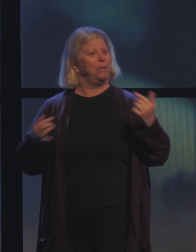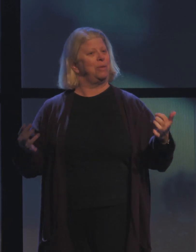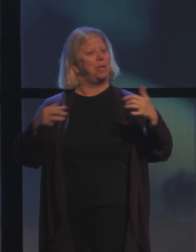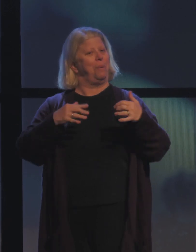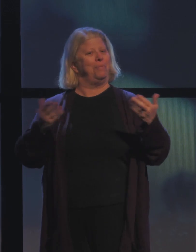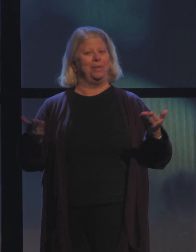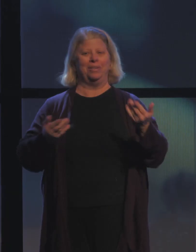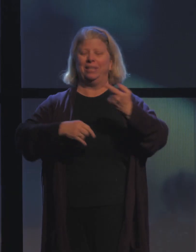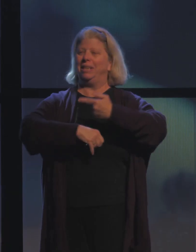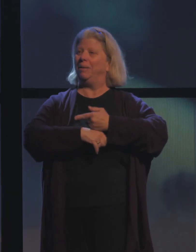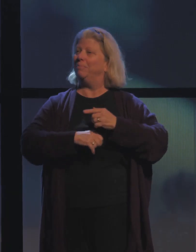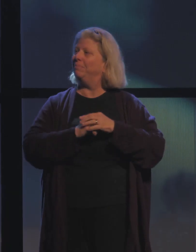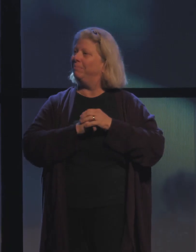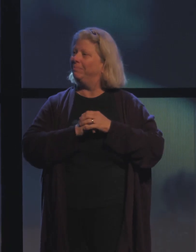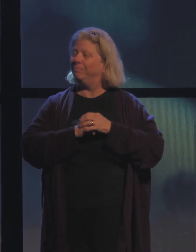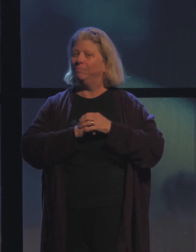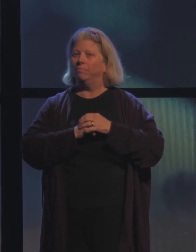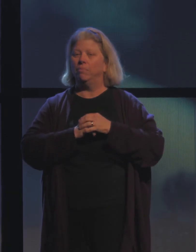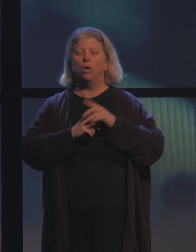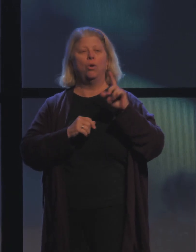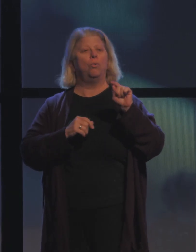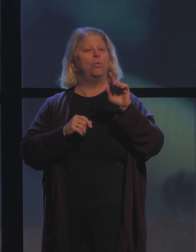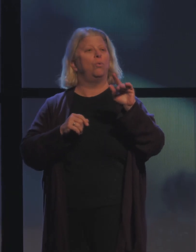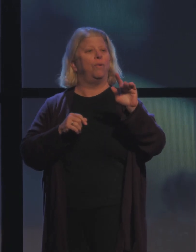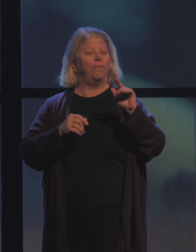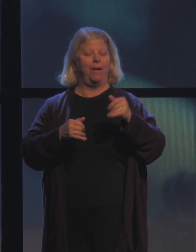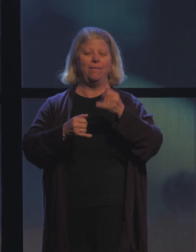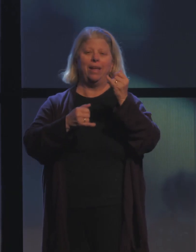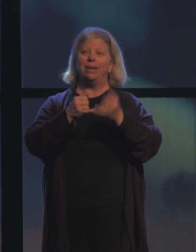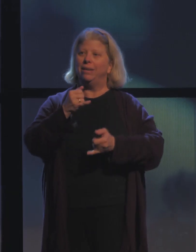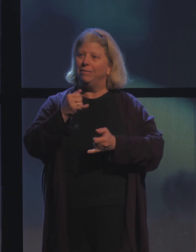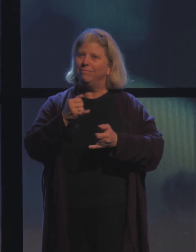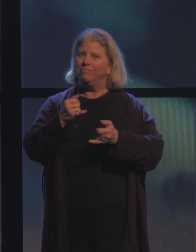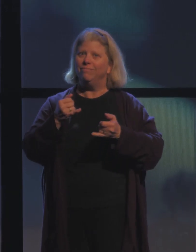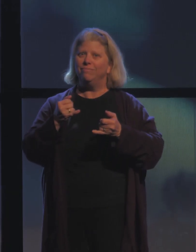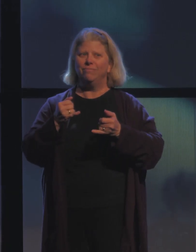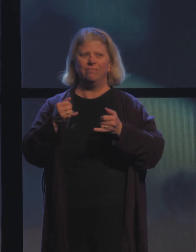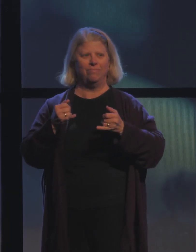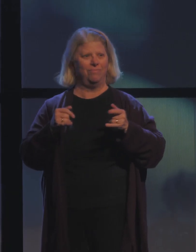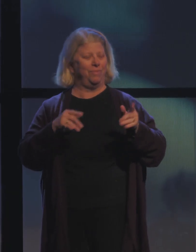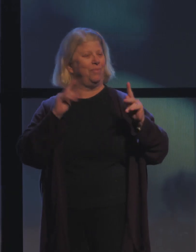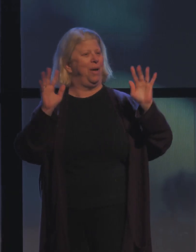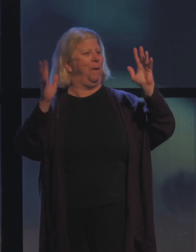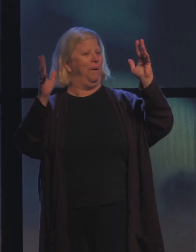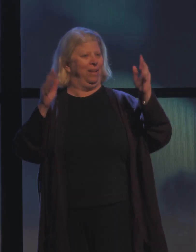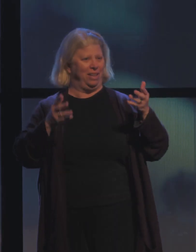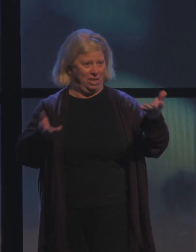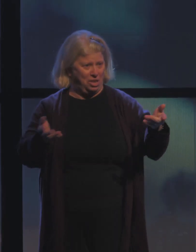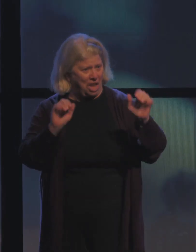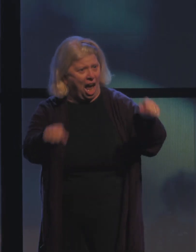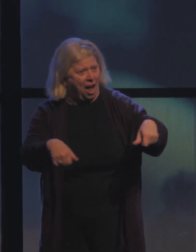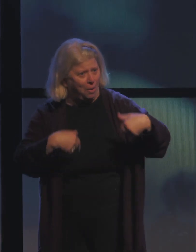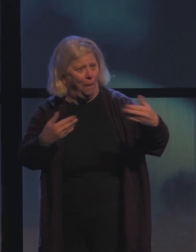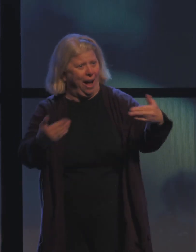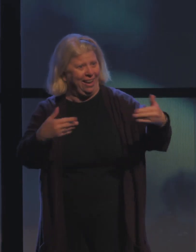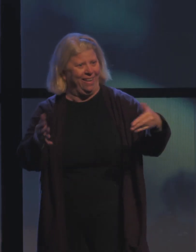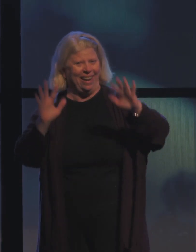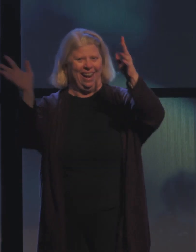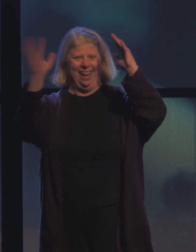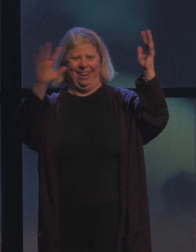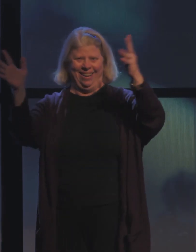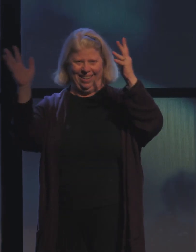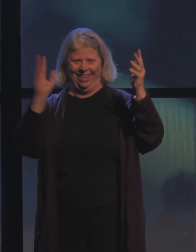here. And 2025 has ended. It's kind of a weird, some people, we can do that,